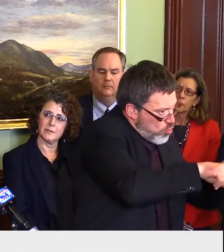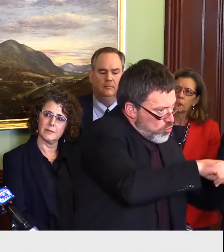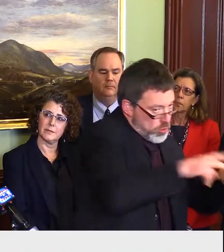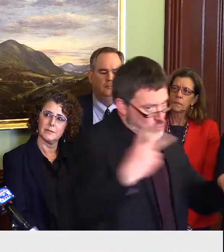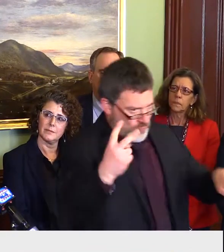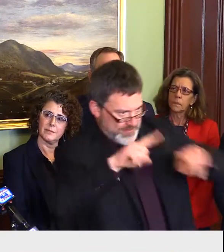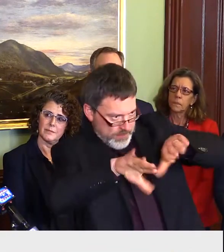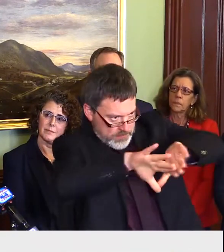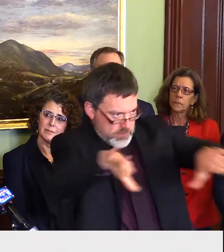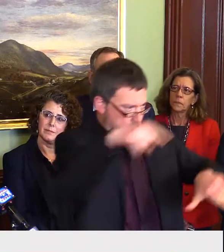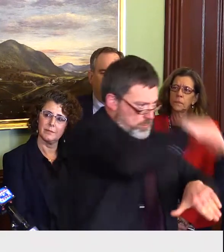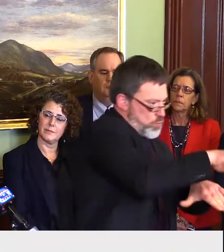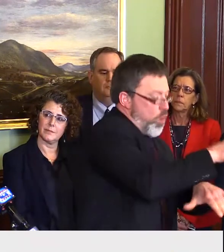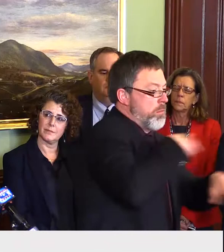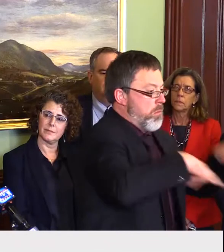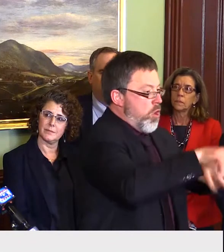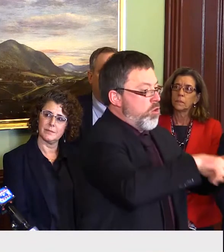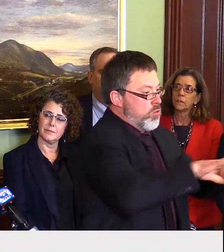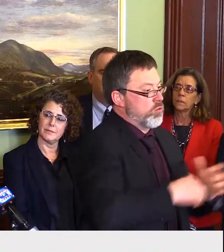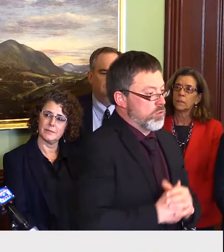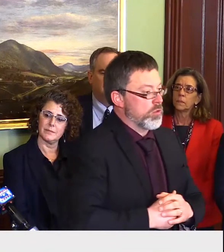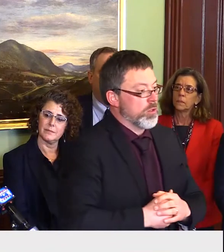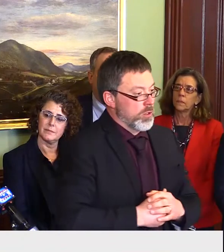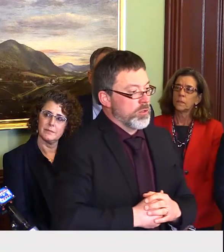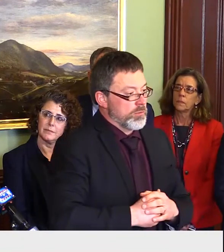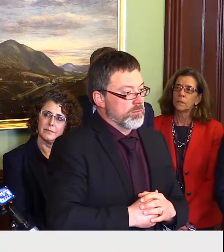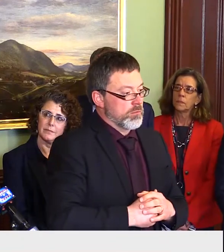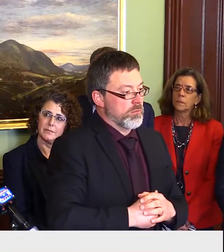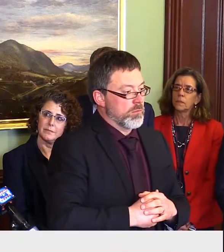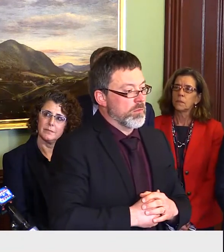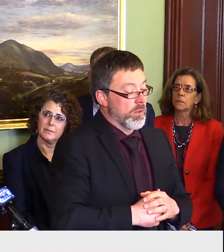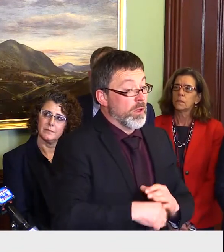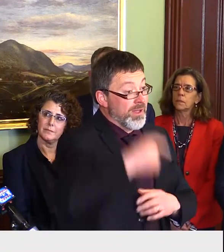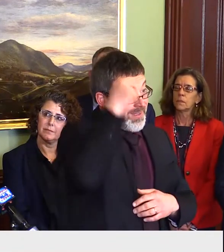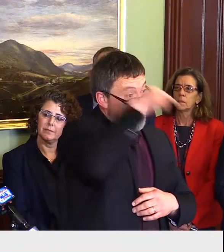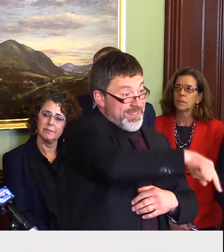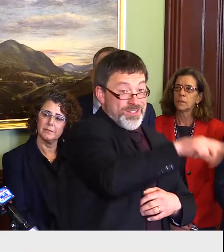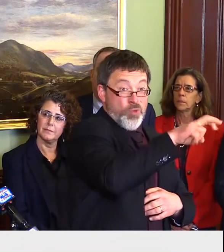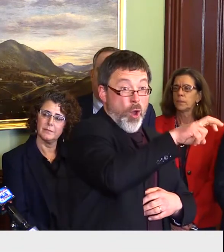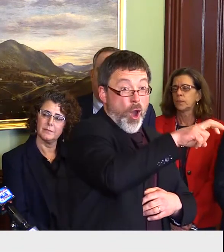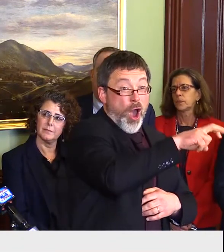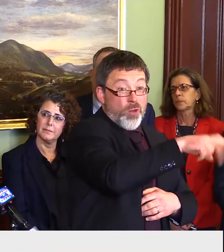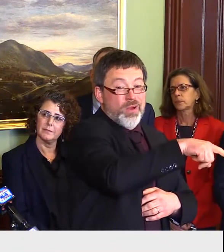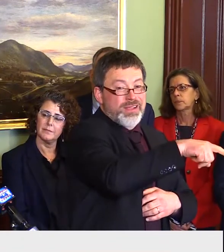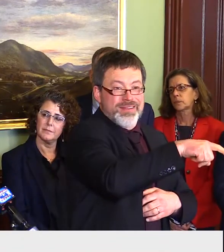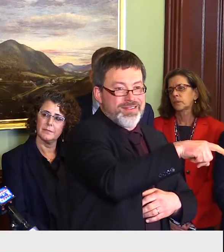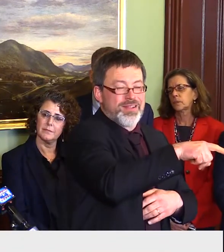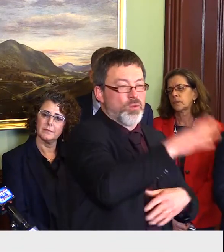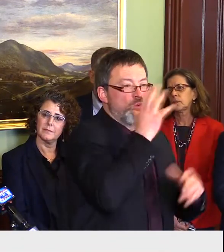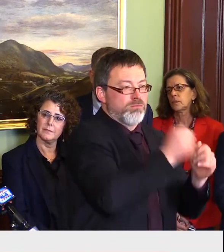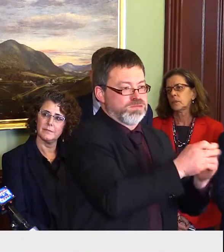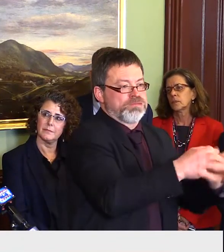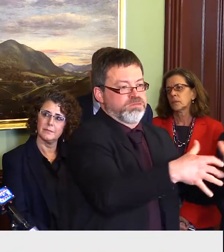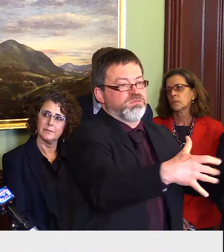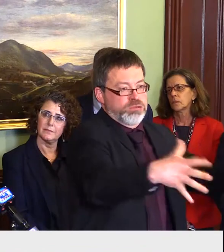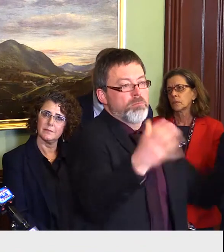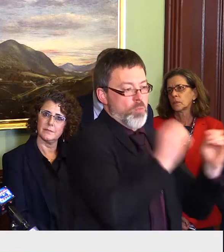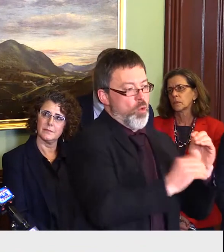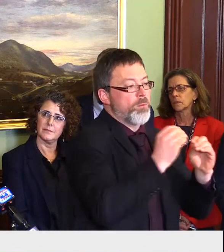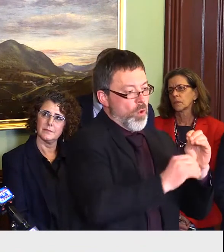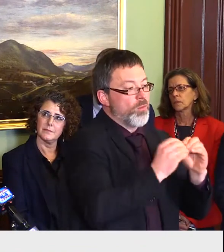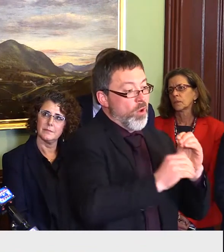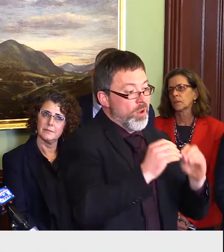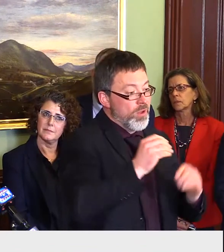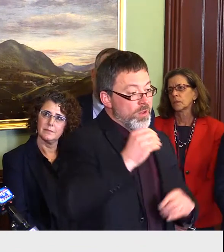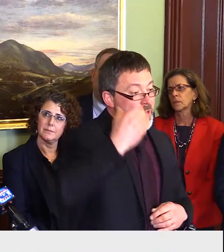that the CDC has added to its recommendations for travelers returning to the US. As of this week,